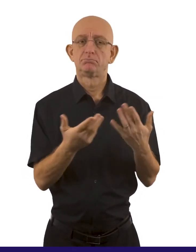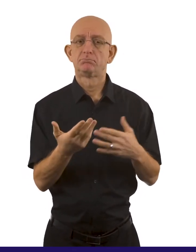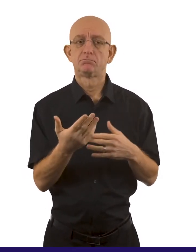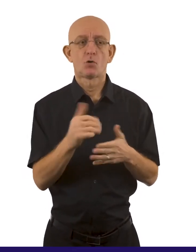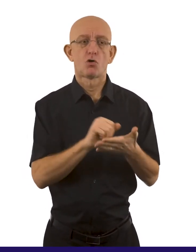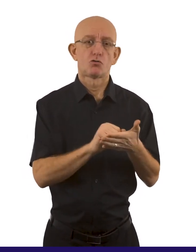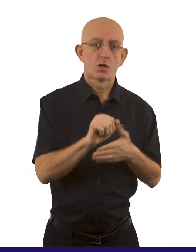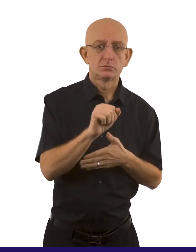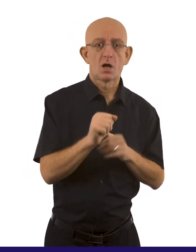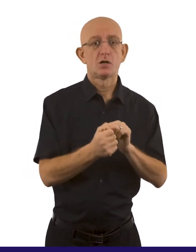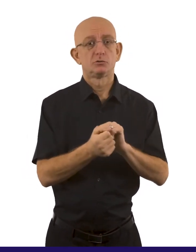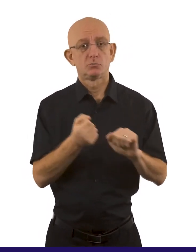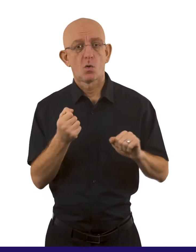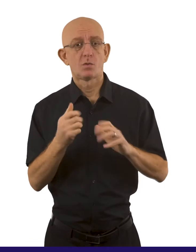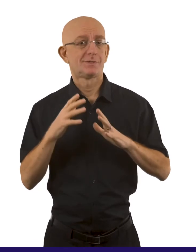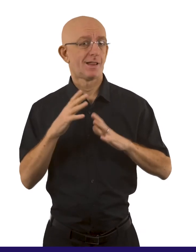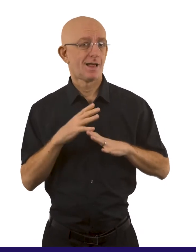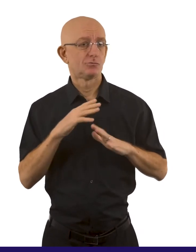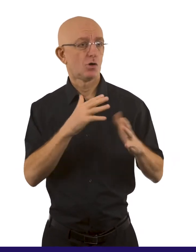culture, sport and leisure services,